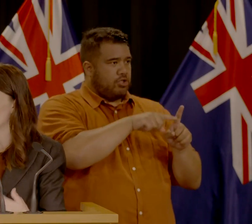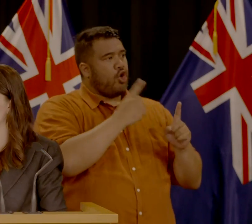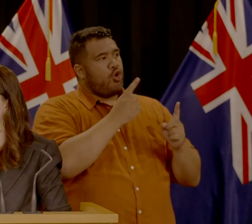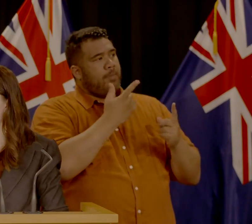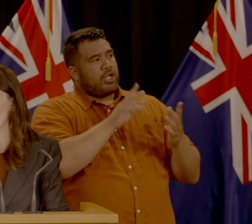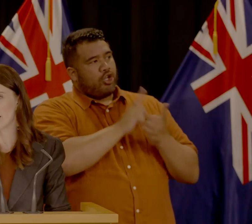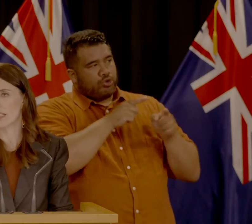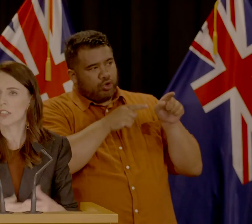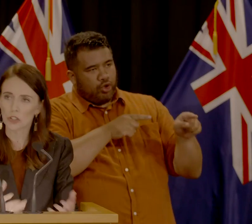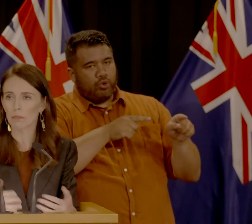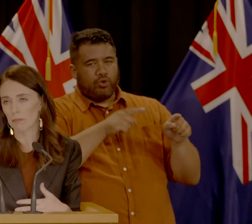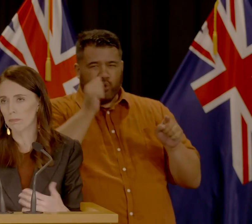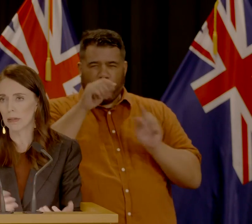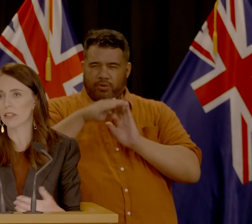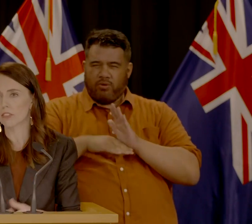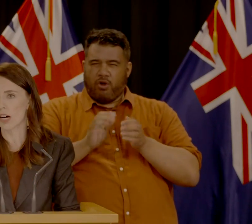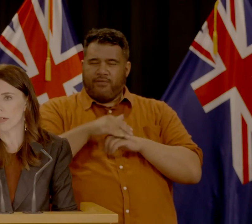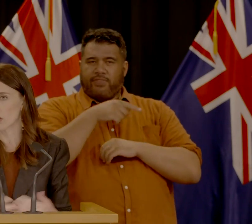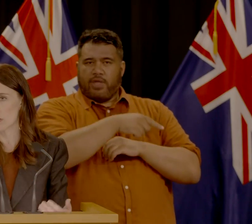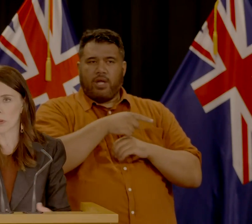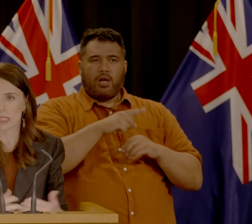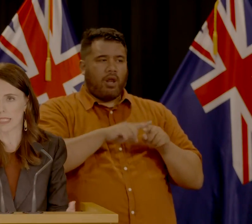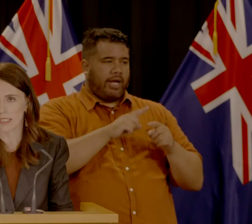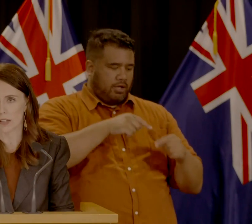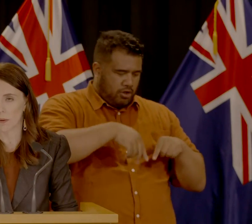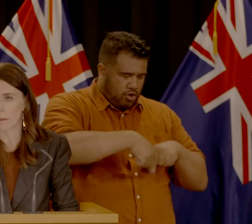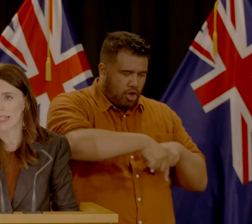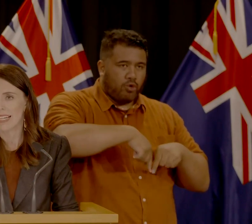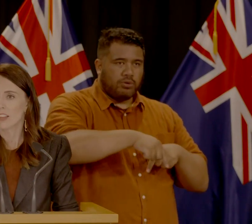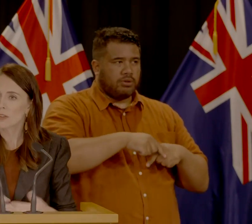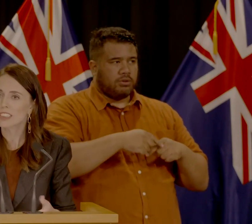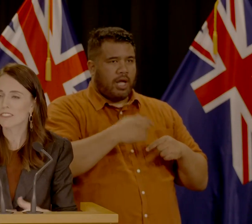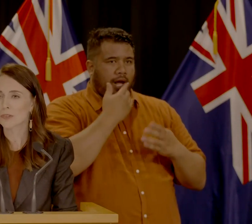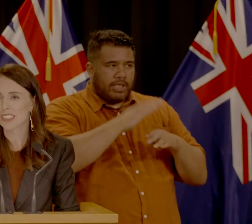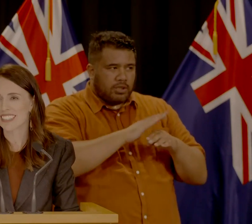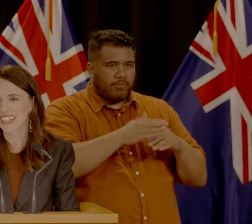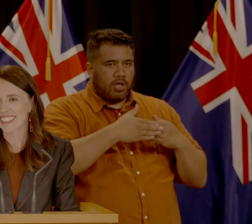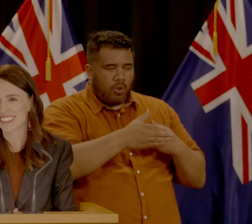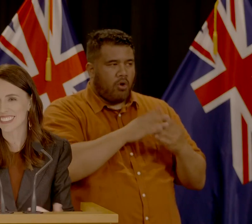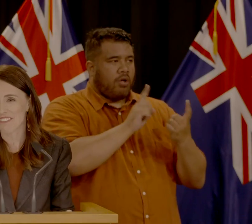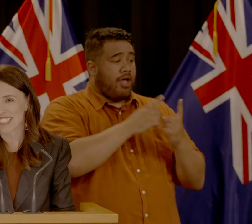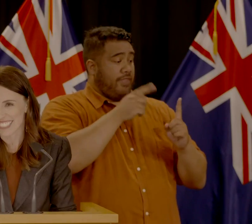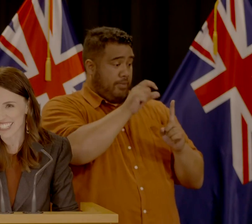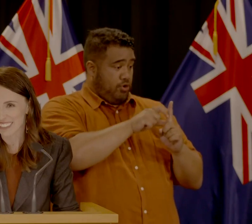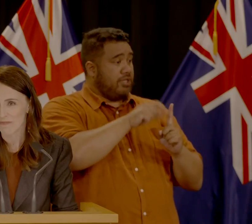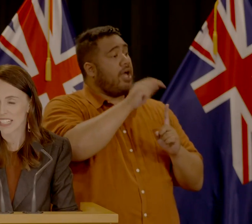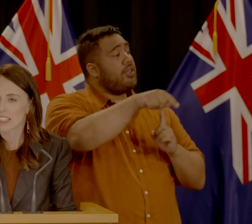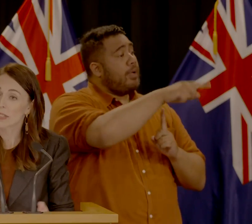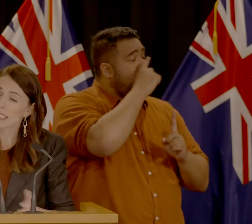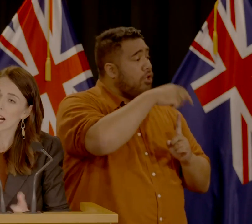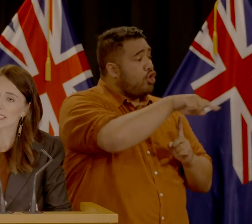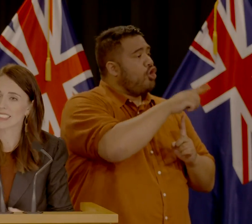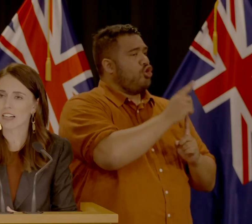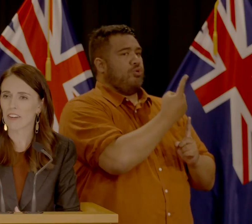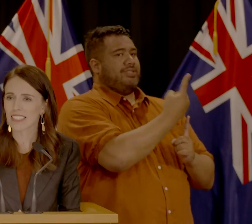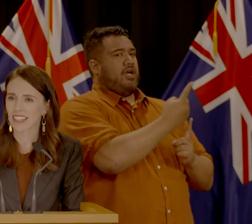know the guidelines for that, certain period of time in close proximity and so on. Those individuals are then asked to self-isolate. The